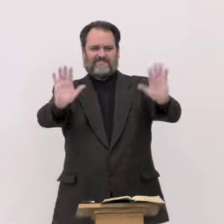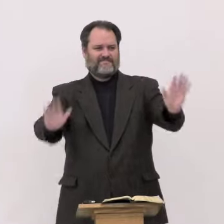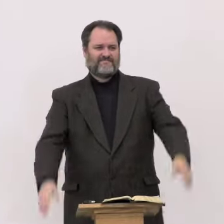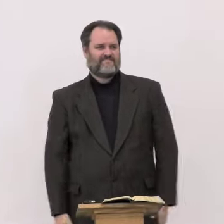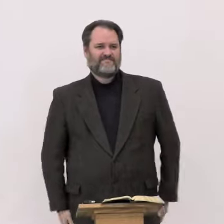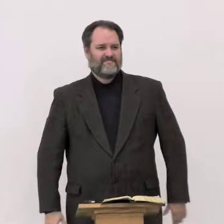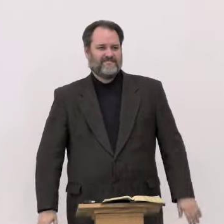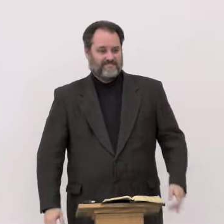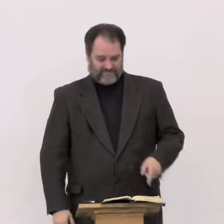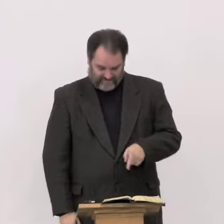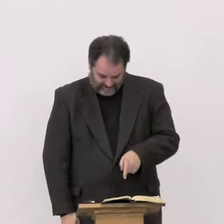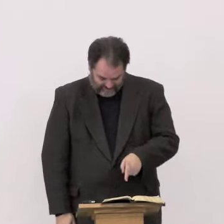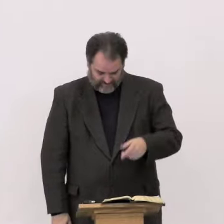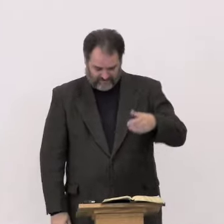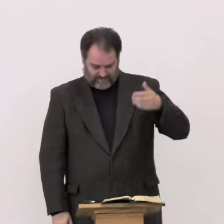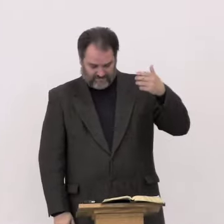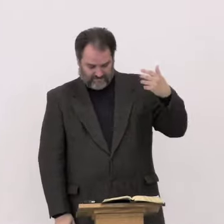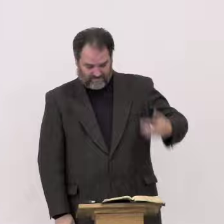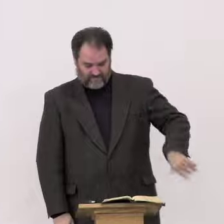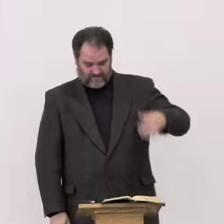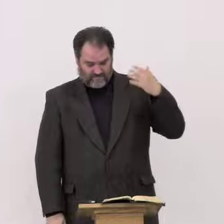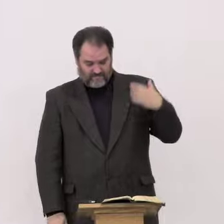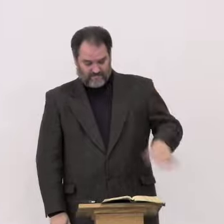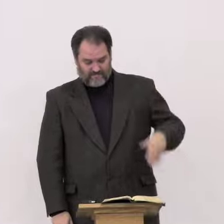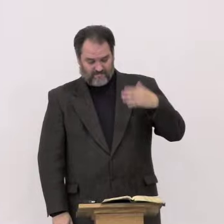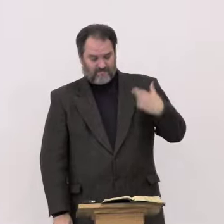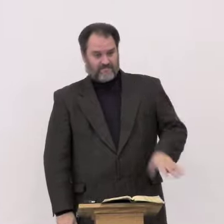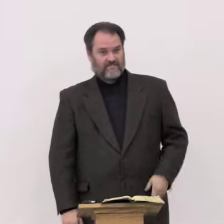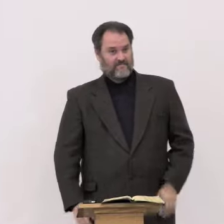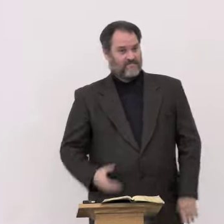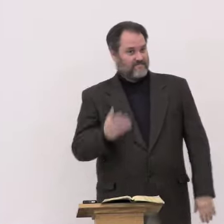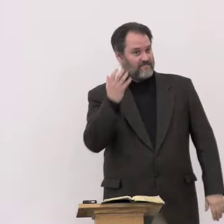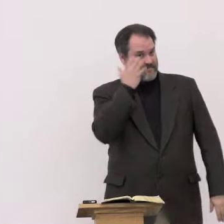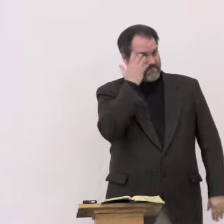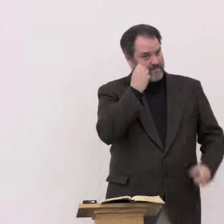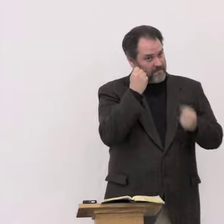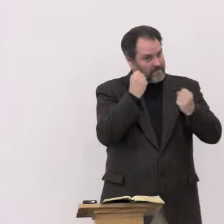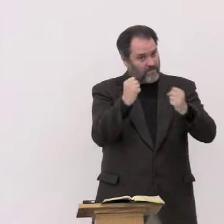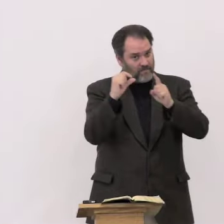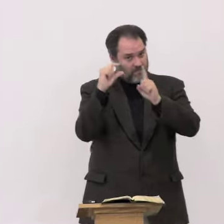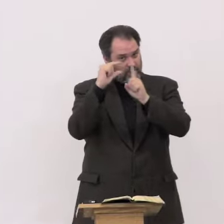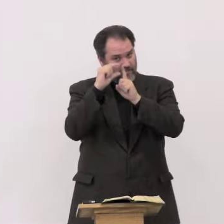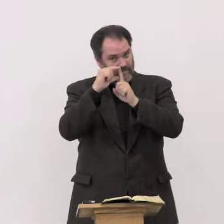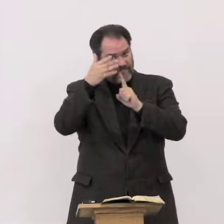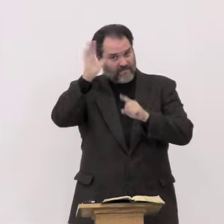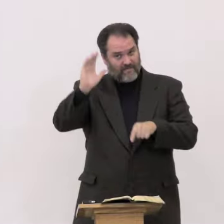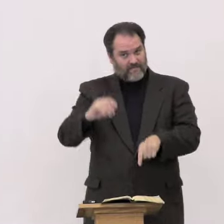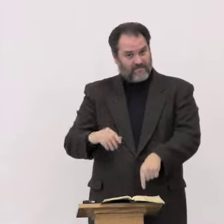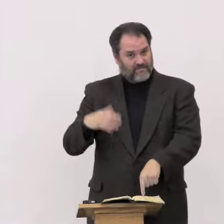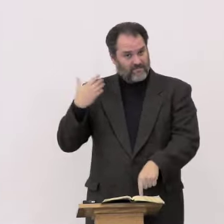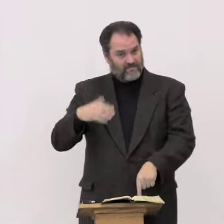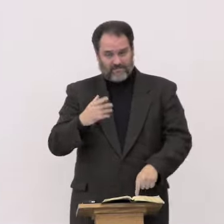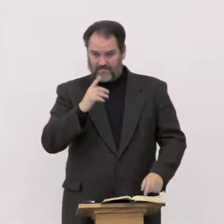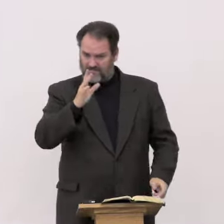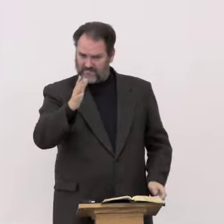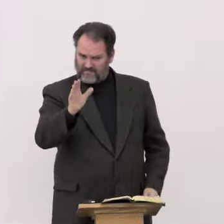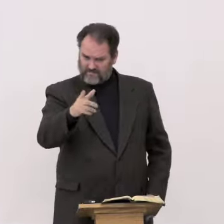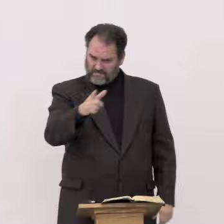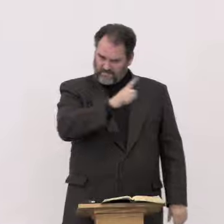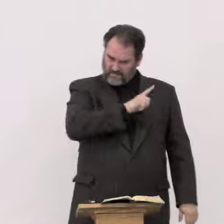If you don't follow Jesus, then you always say Lord, Lord. You always say you